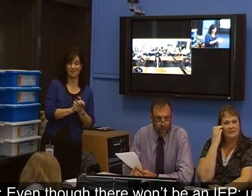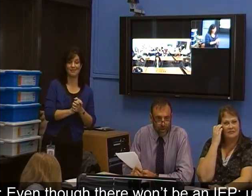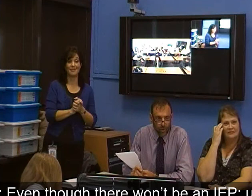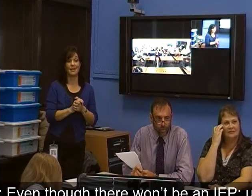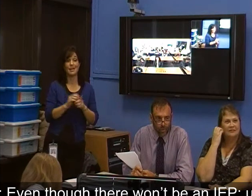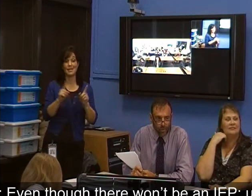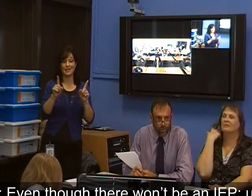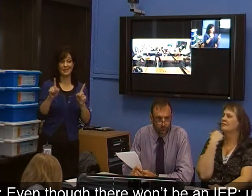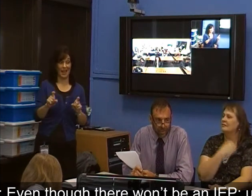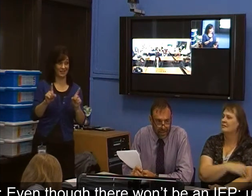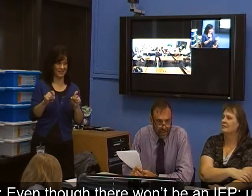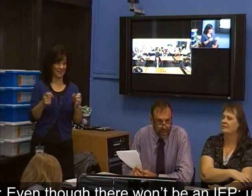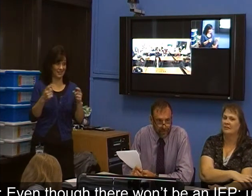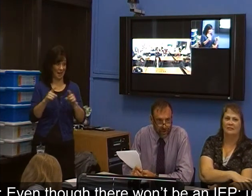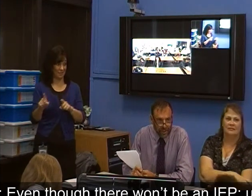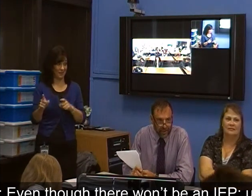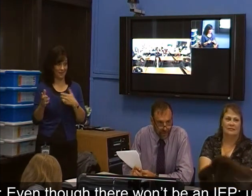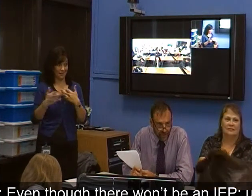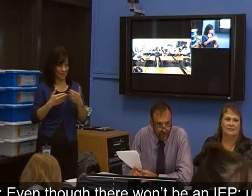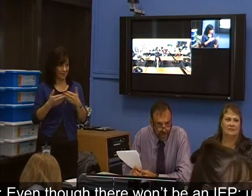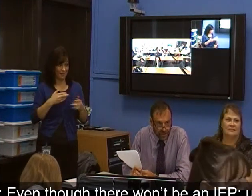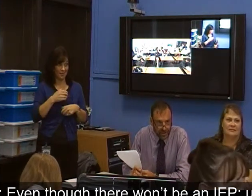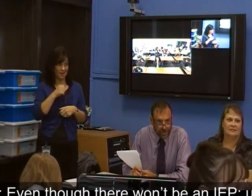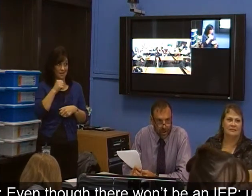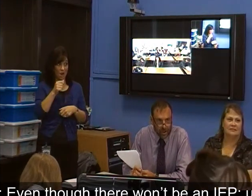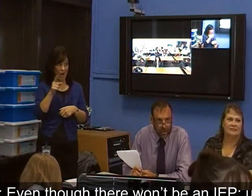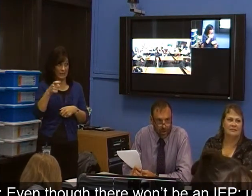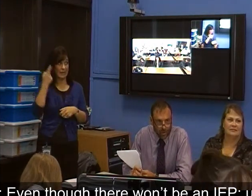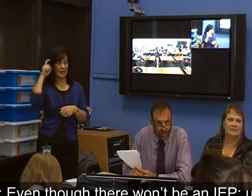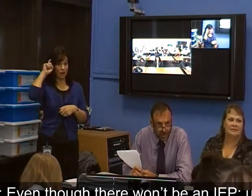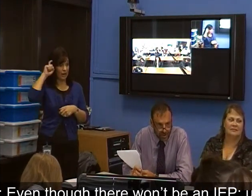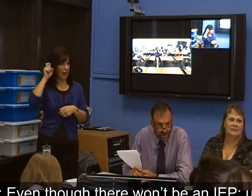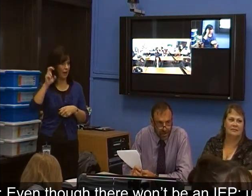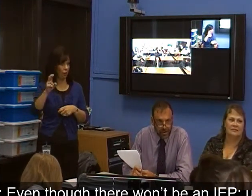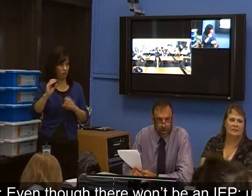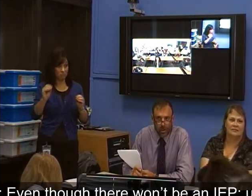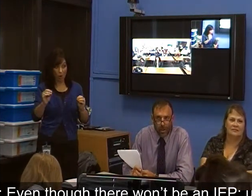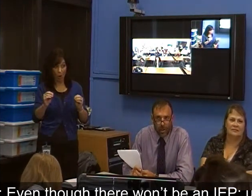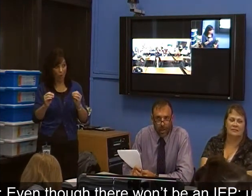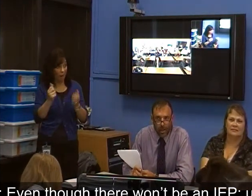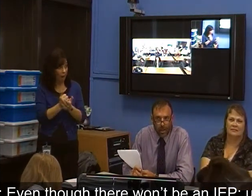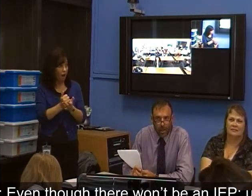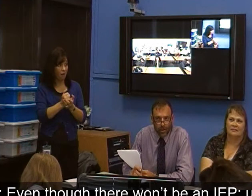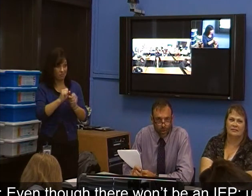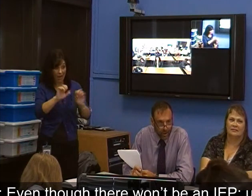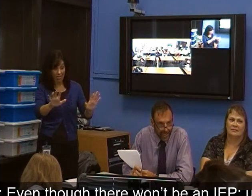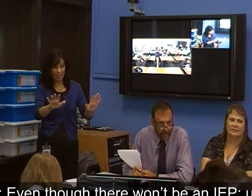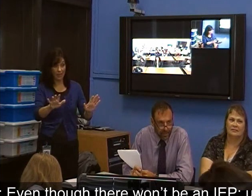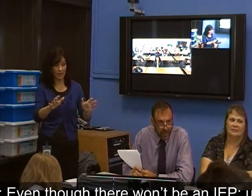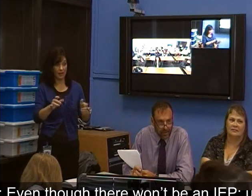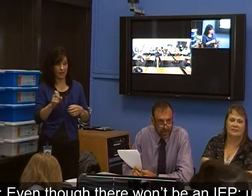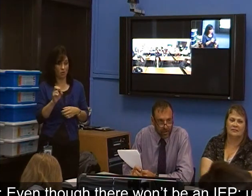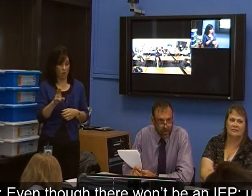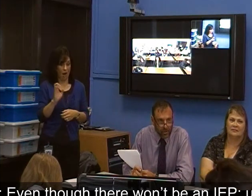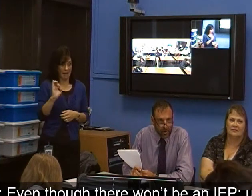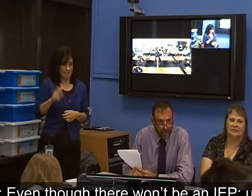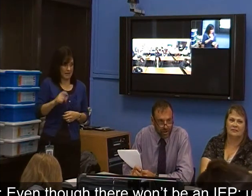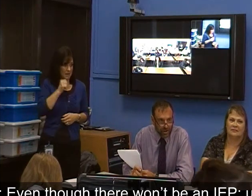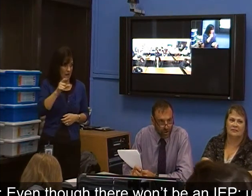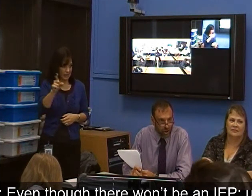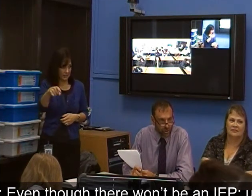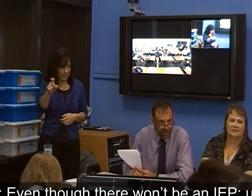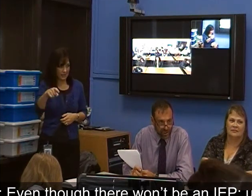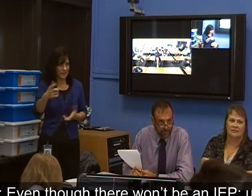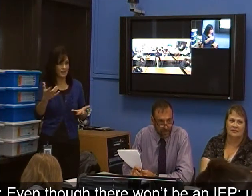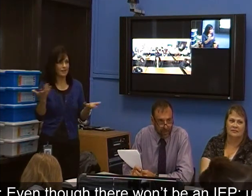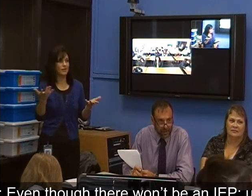even though there won't be any need for any hearing devices or assistance, nor an IEP, how should